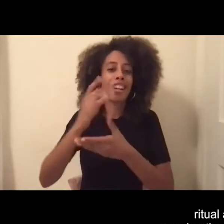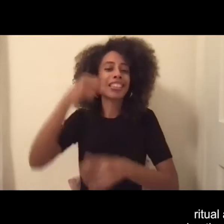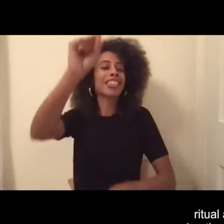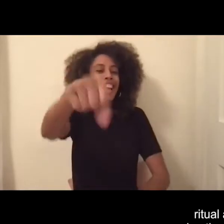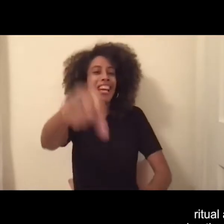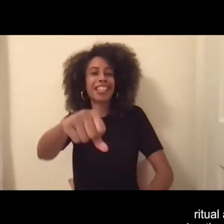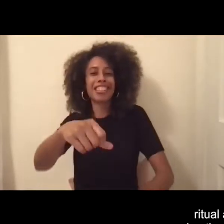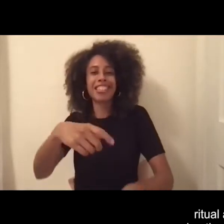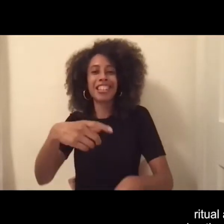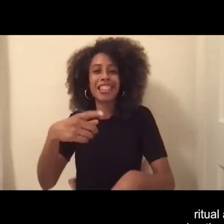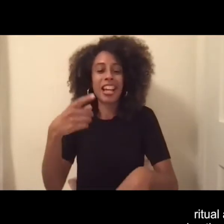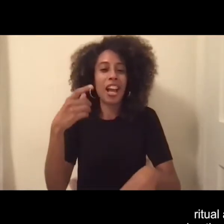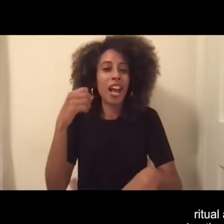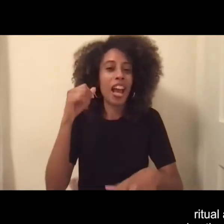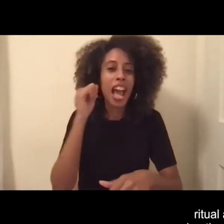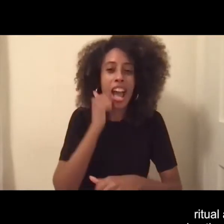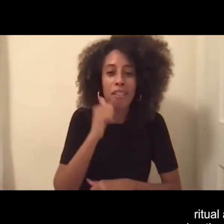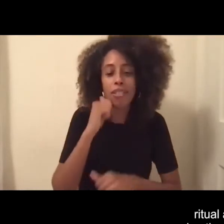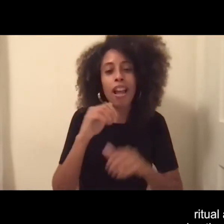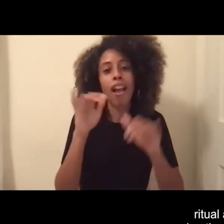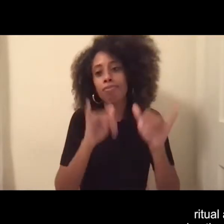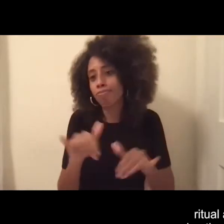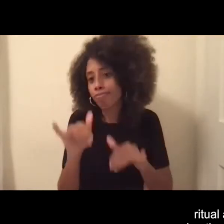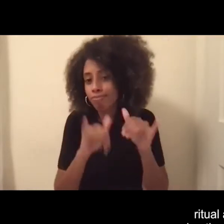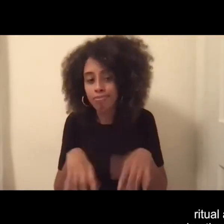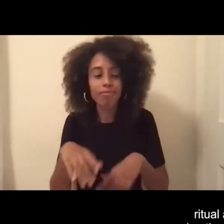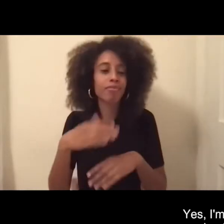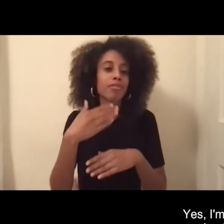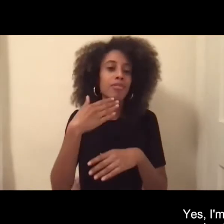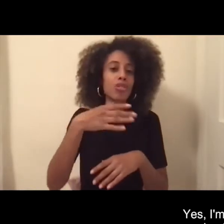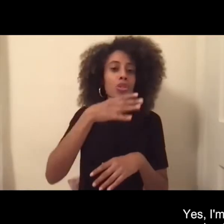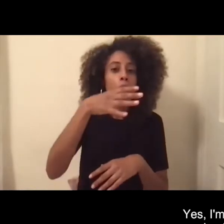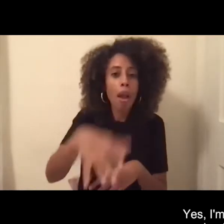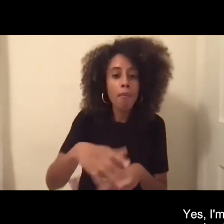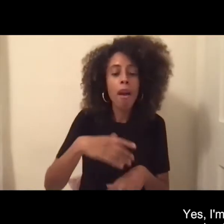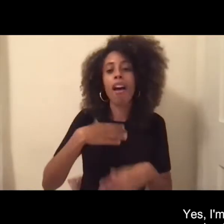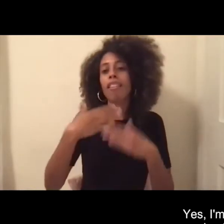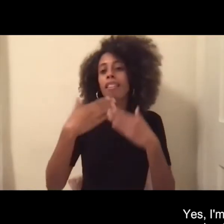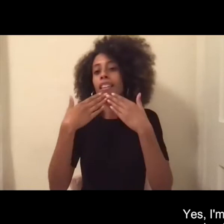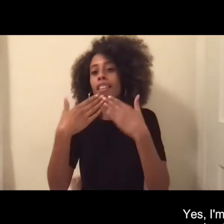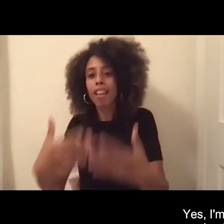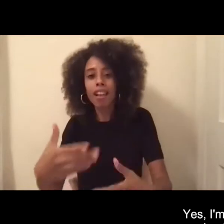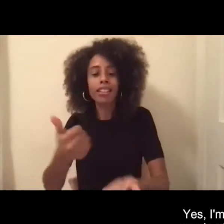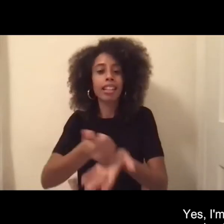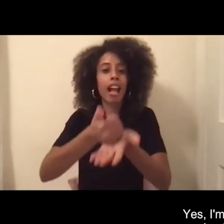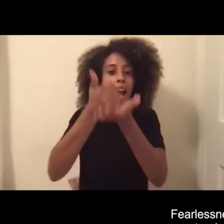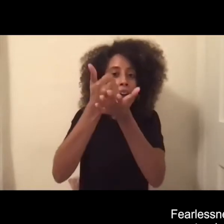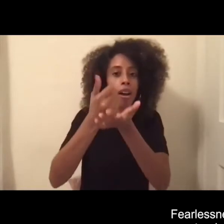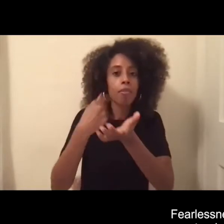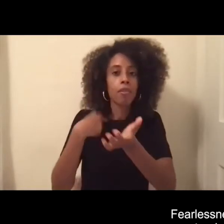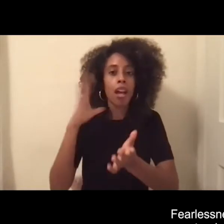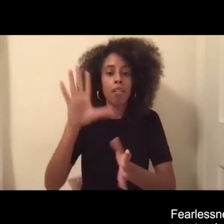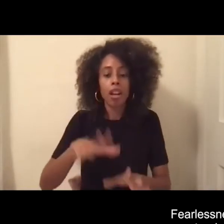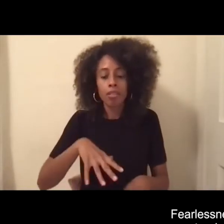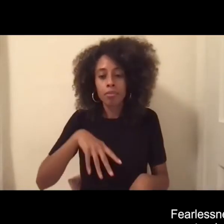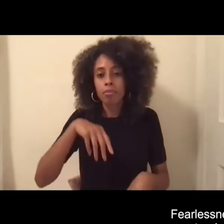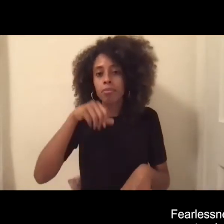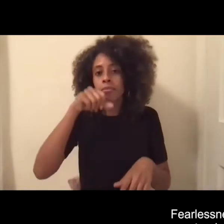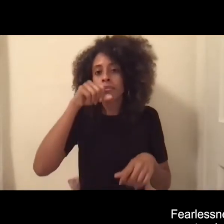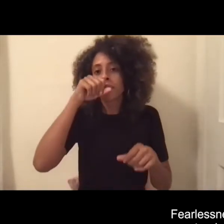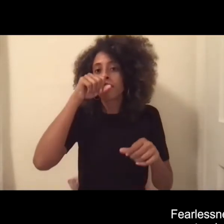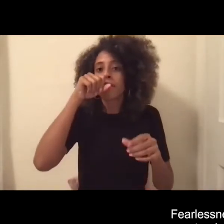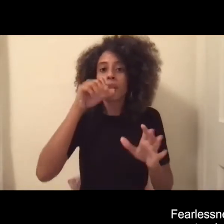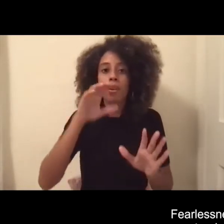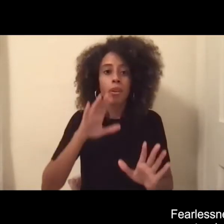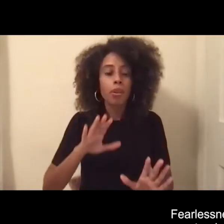ritual and routine, grandmother, gratitude, health. Yes, I'm gonna take a couple of deep breaths, fearlessness,